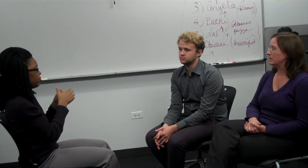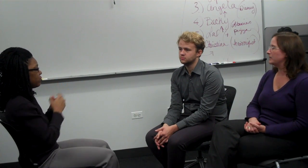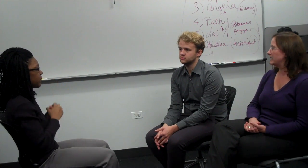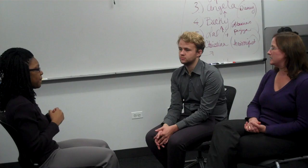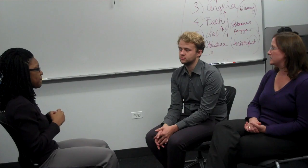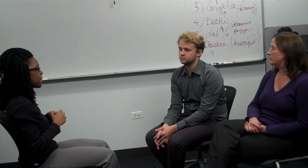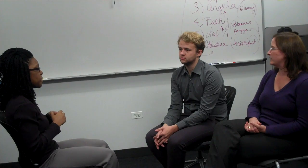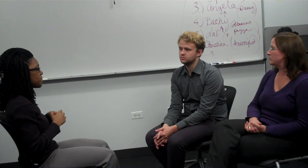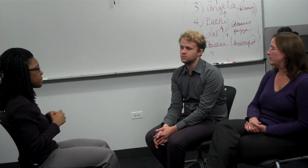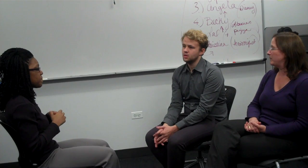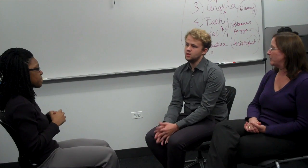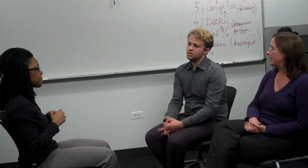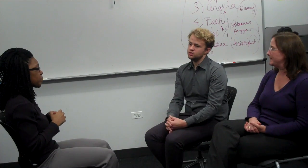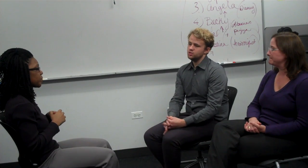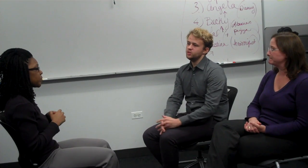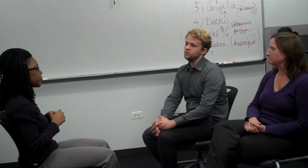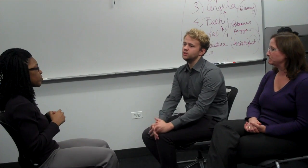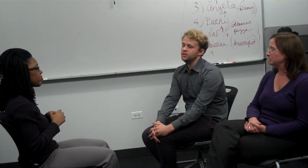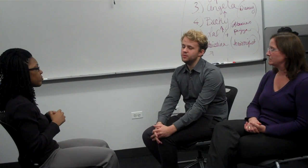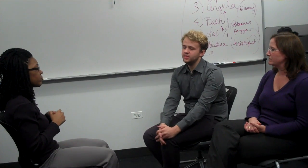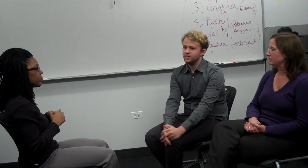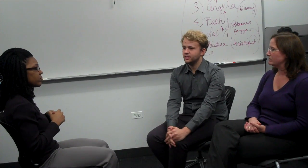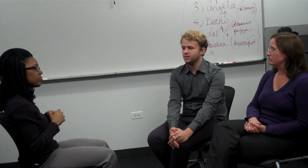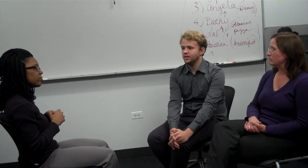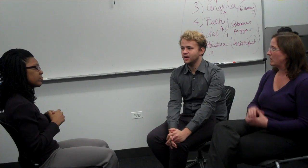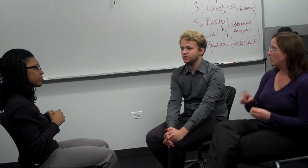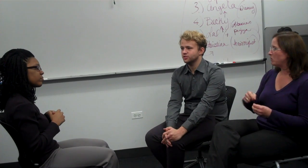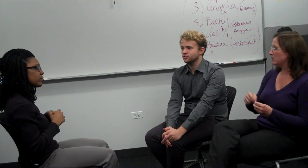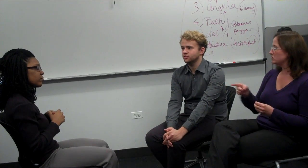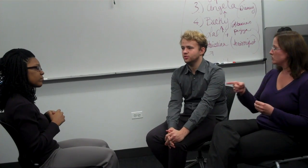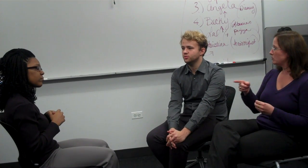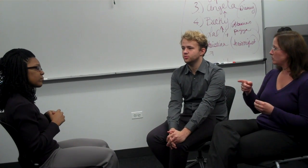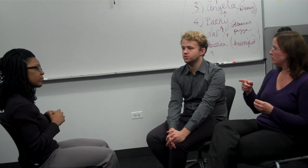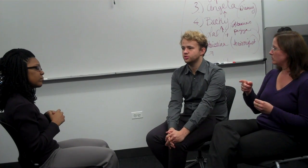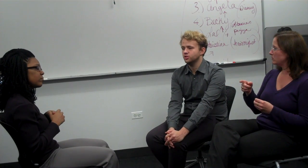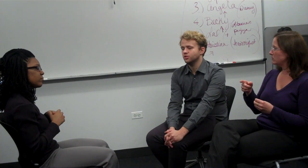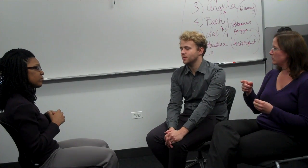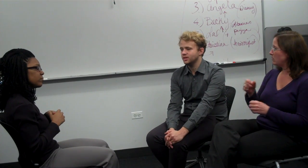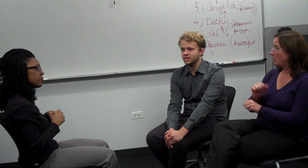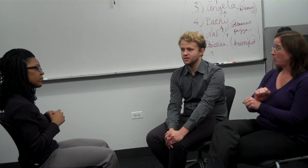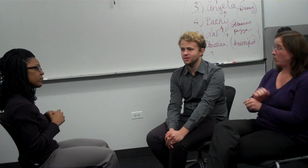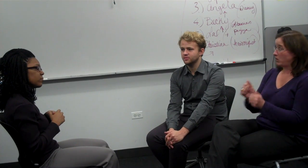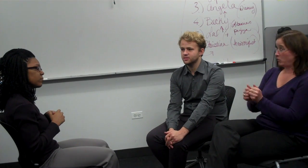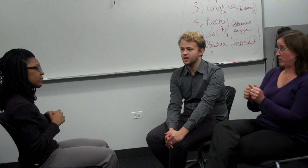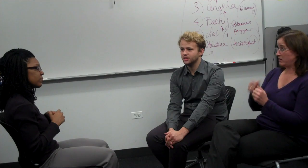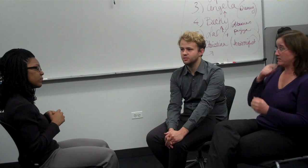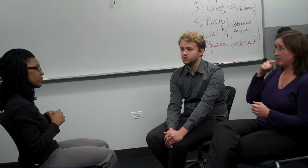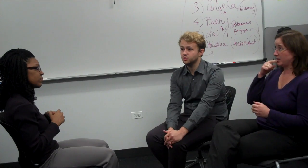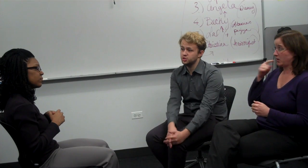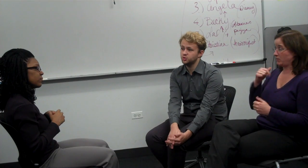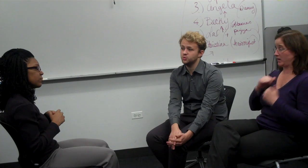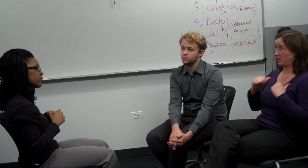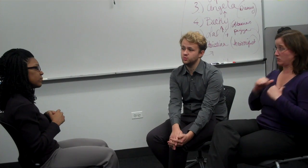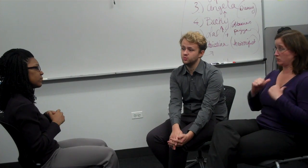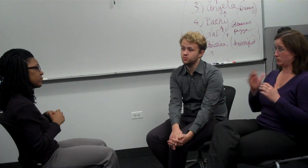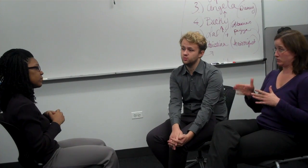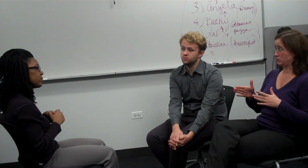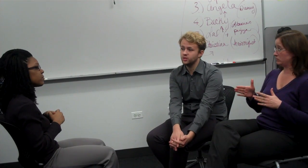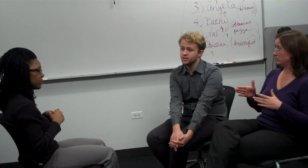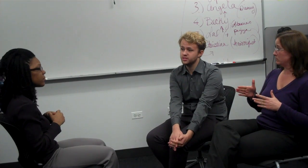It'll make it easier for them to remember. So when you're working with the hearing actors who don't know anything about sign language, would you request